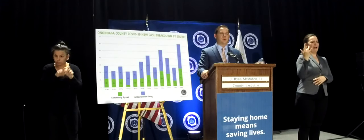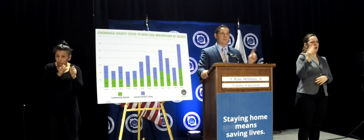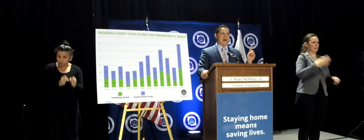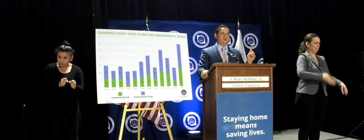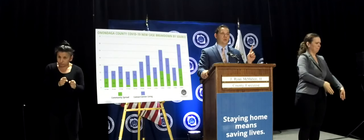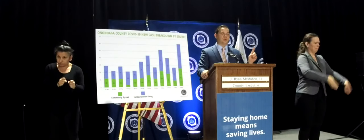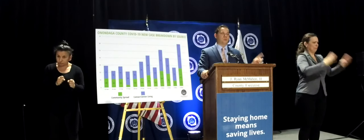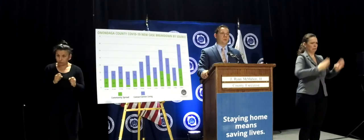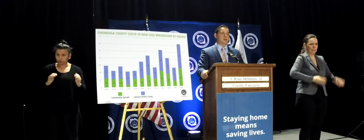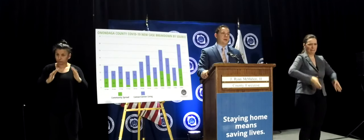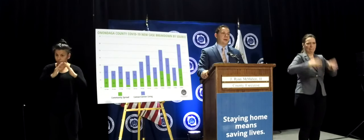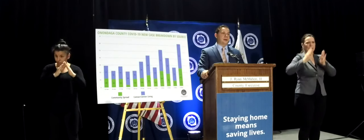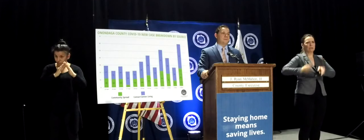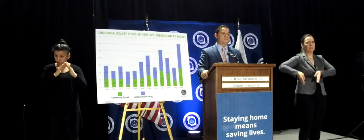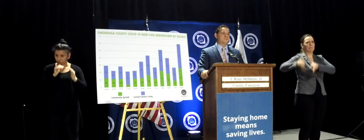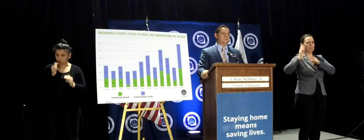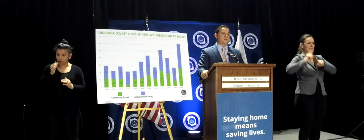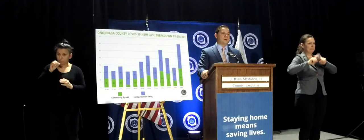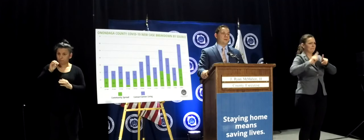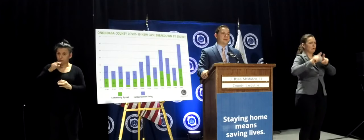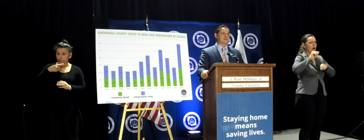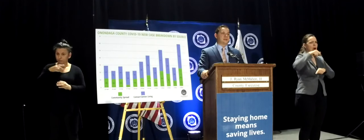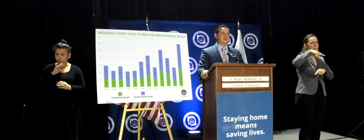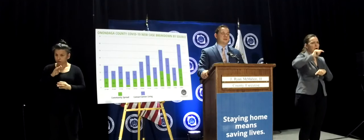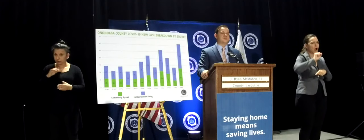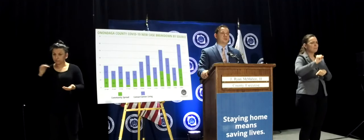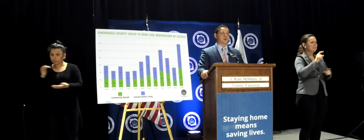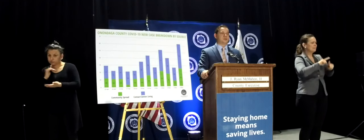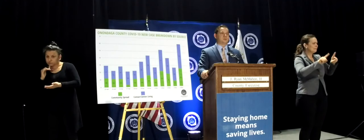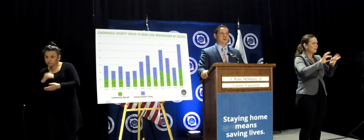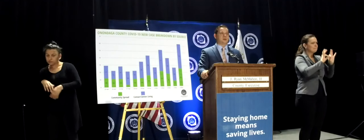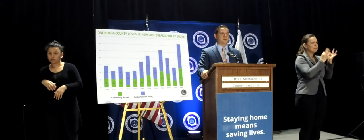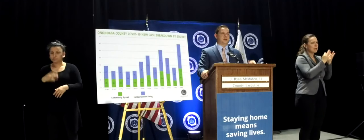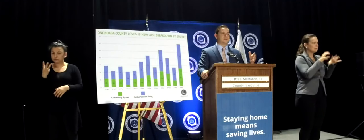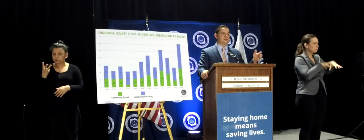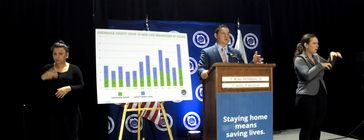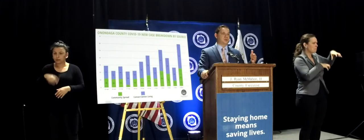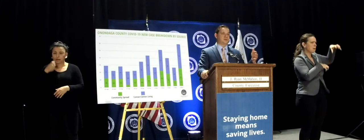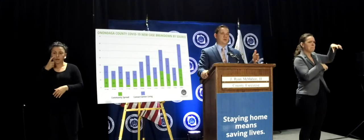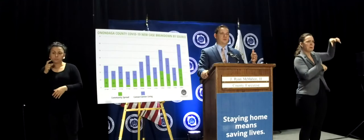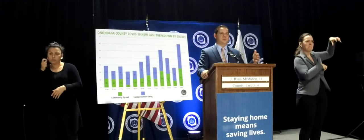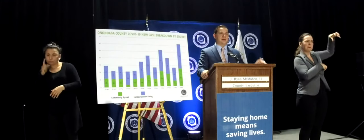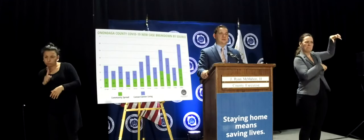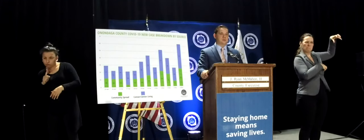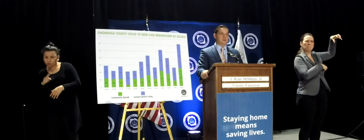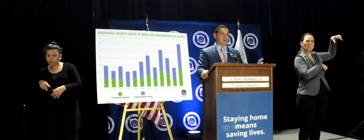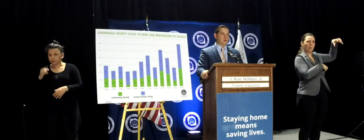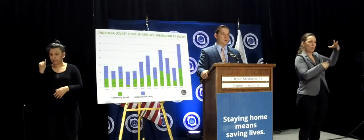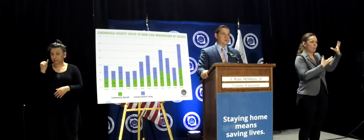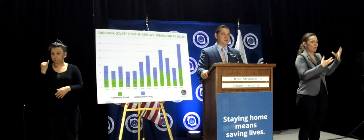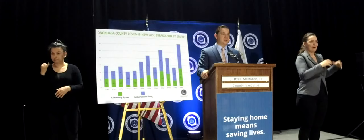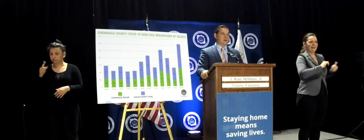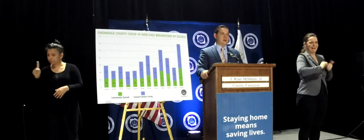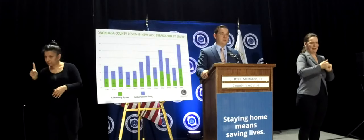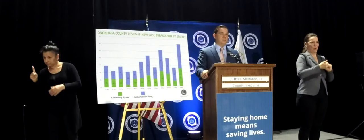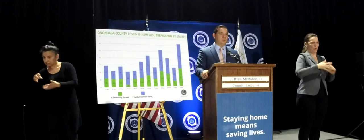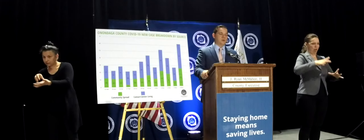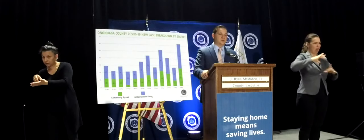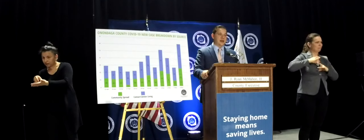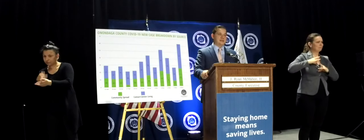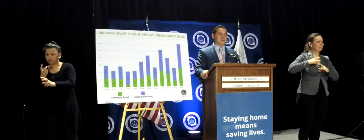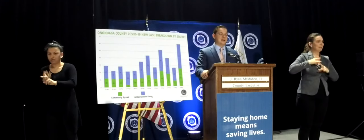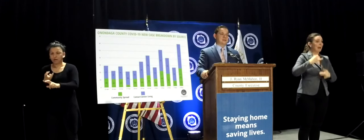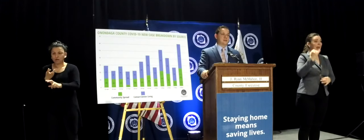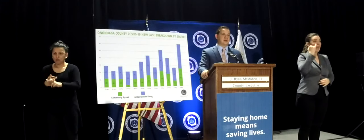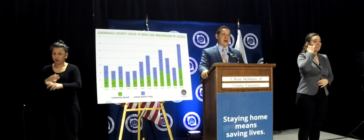kids, you have 1 bathroom. That's a tough situation to be in isolation if you're COVID positive. We're seeing more of